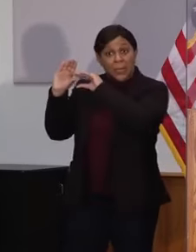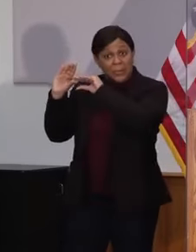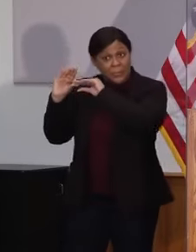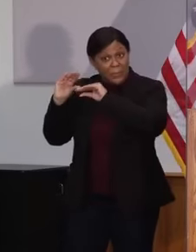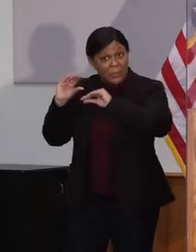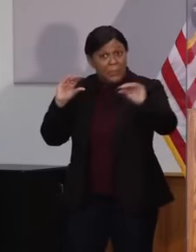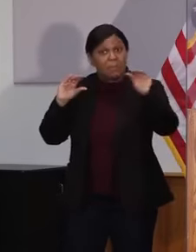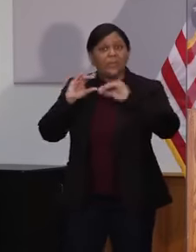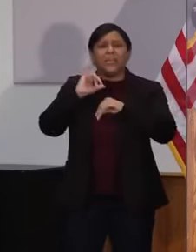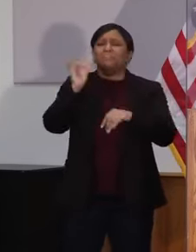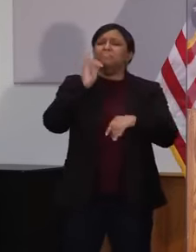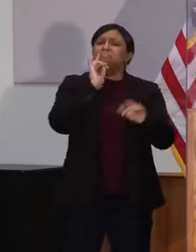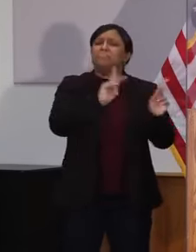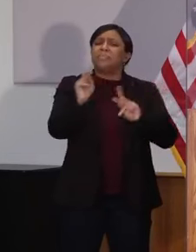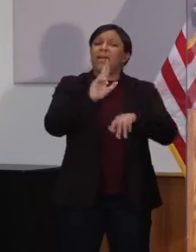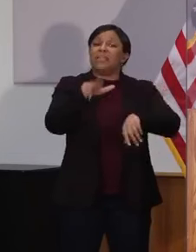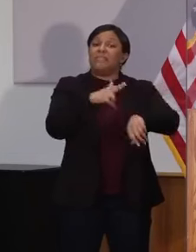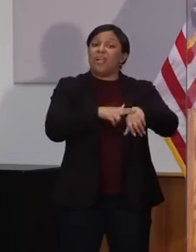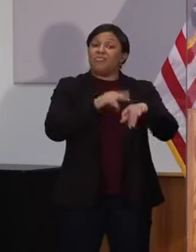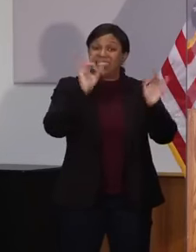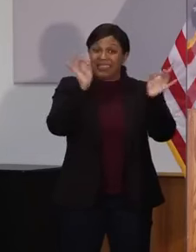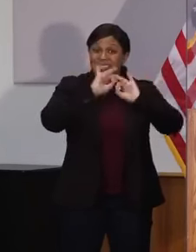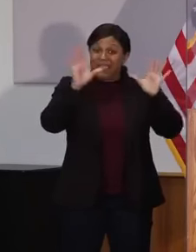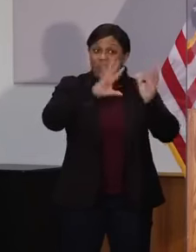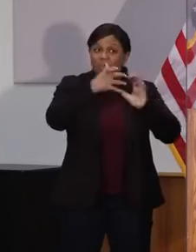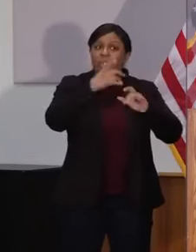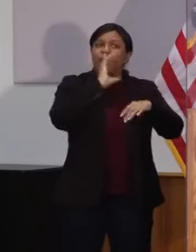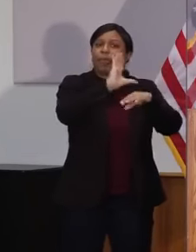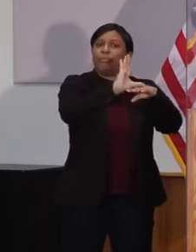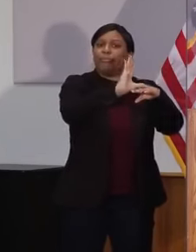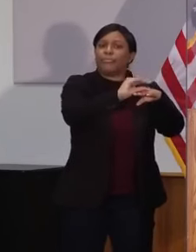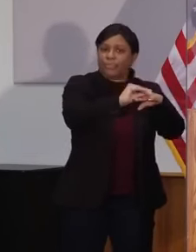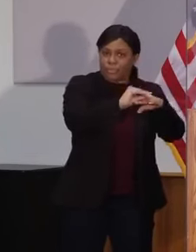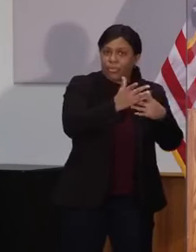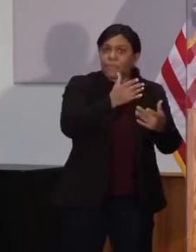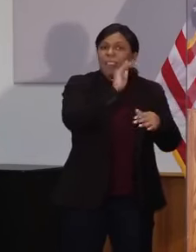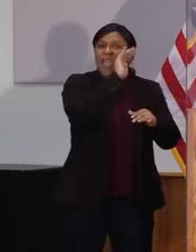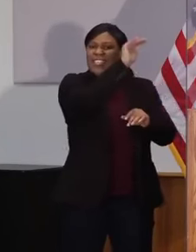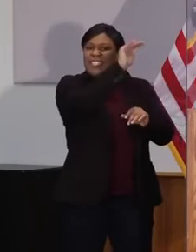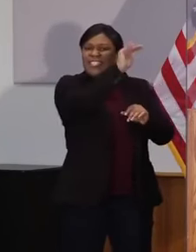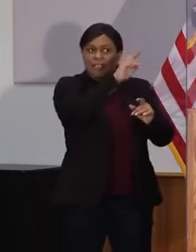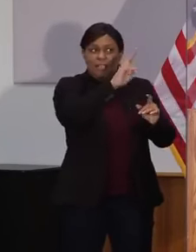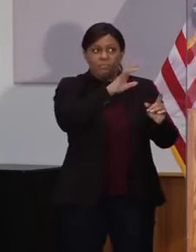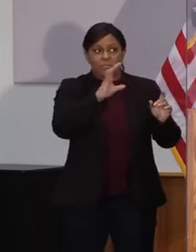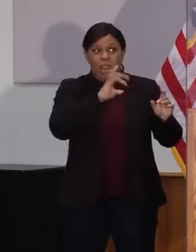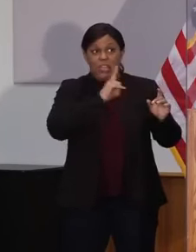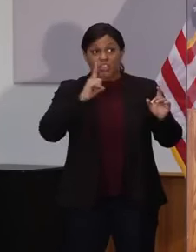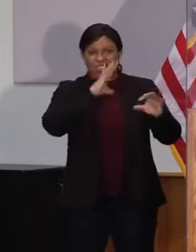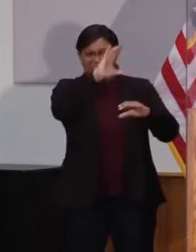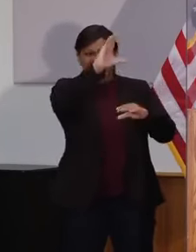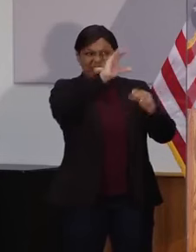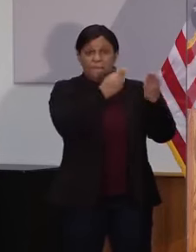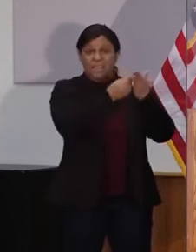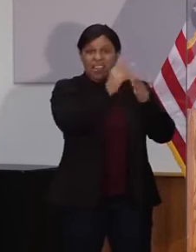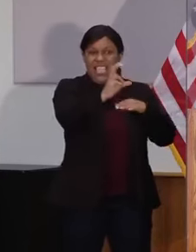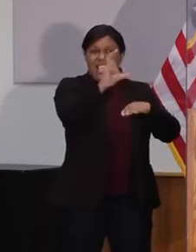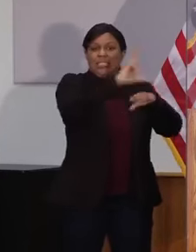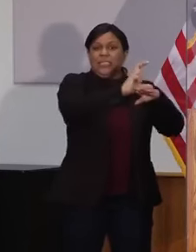natural disaster fund, we ask for additional funding to bring it back up to the level that we think is necessary to get through the next